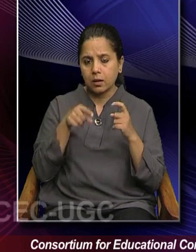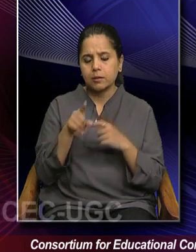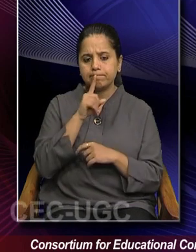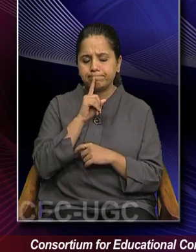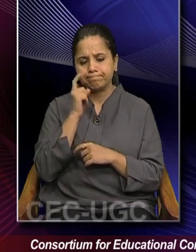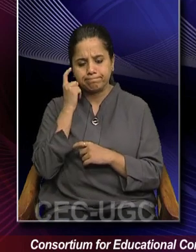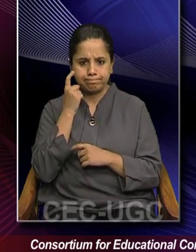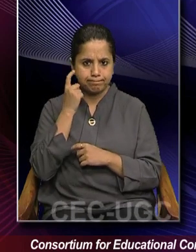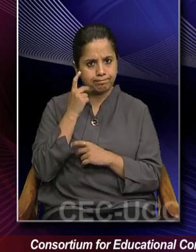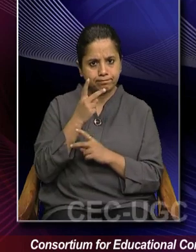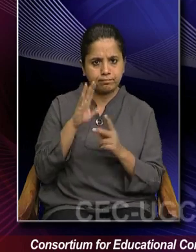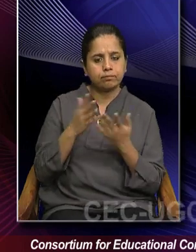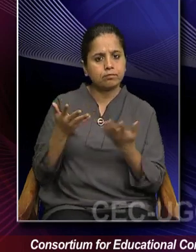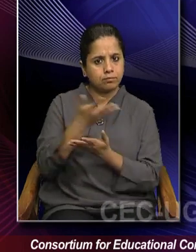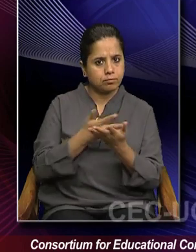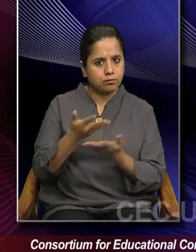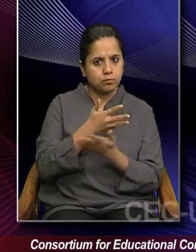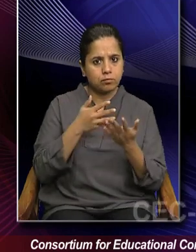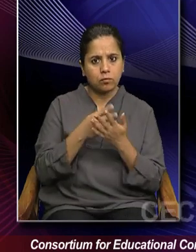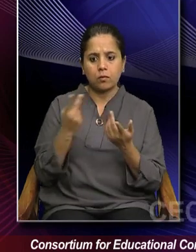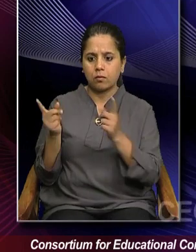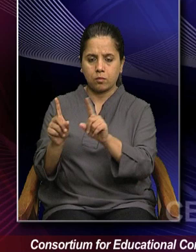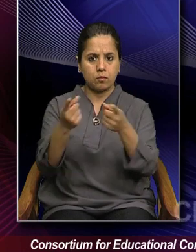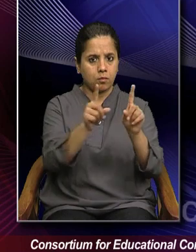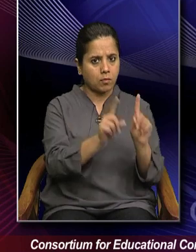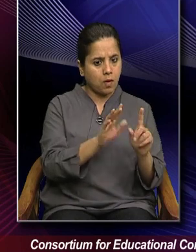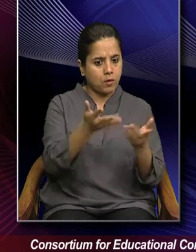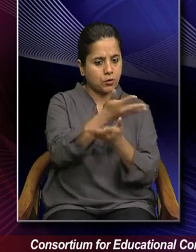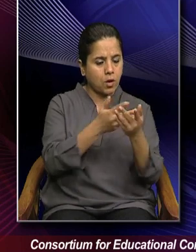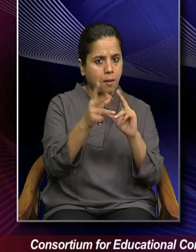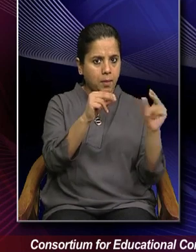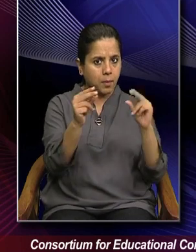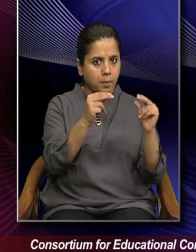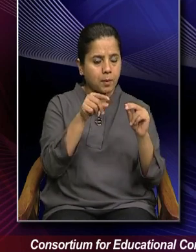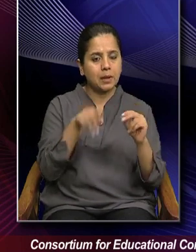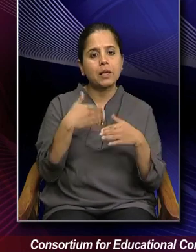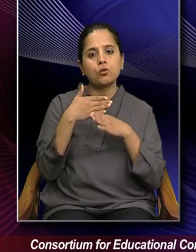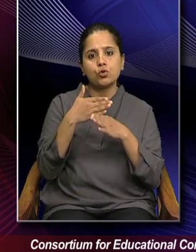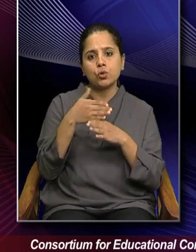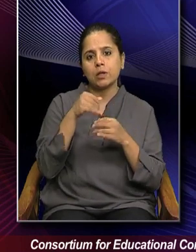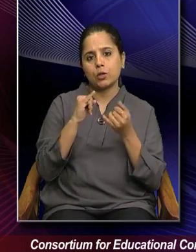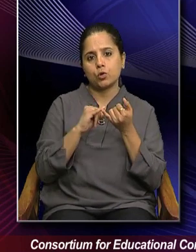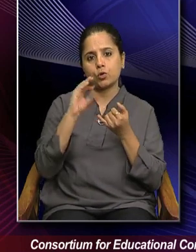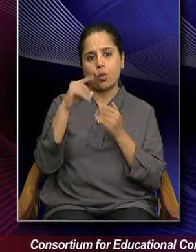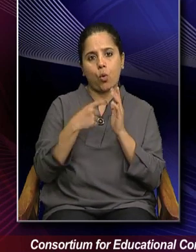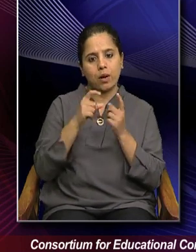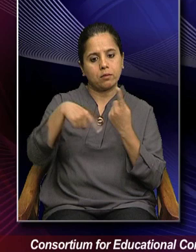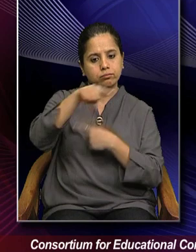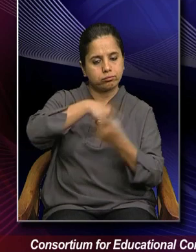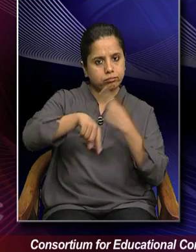silently, discuss in pairs and then share the insights in a Socratic